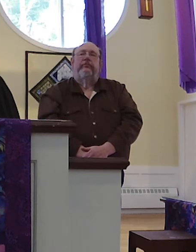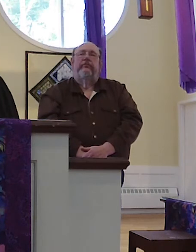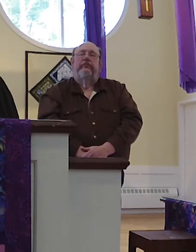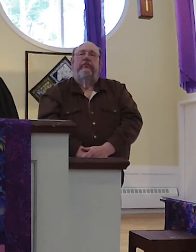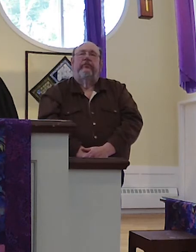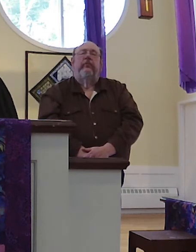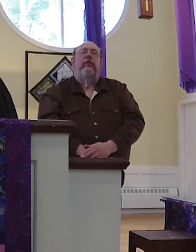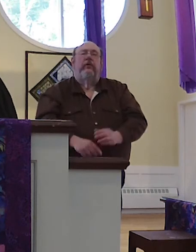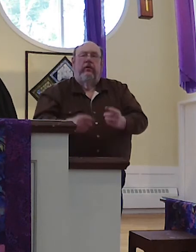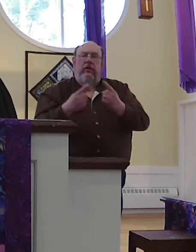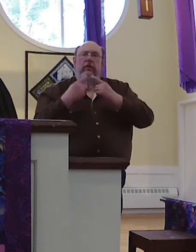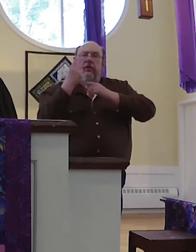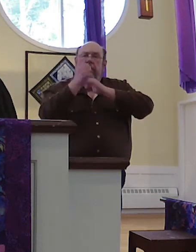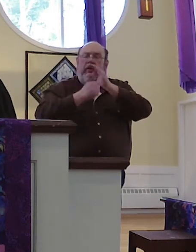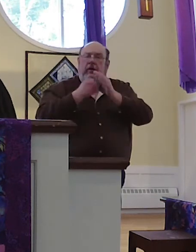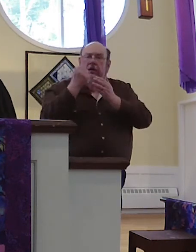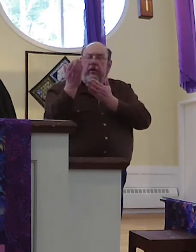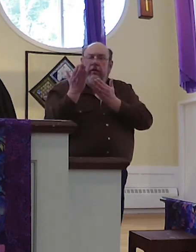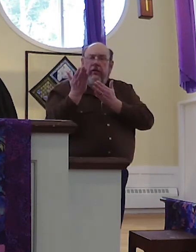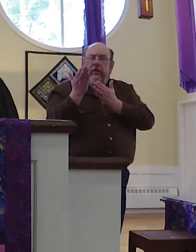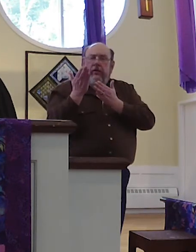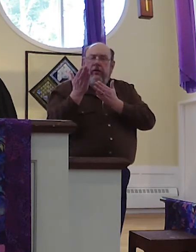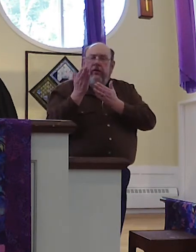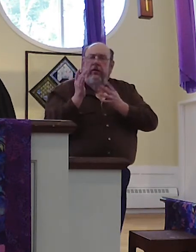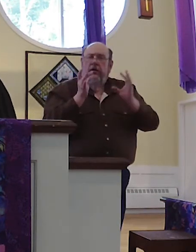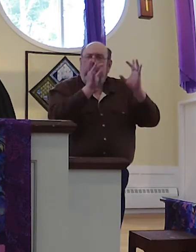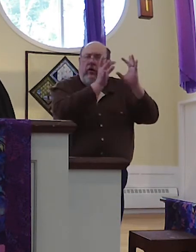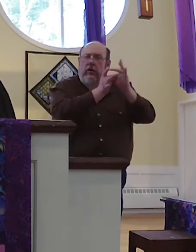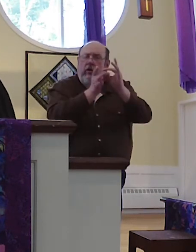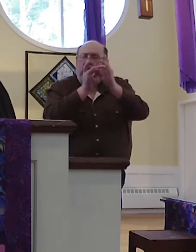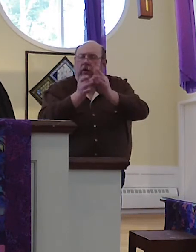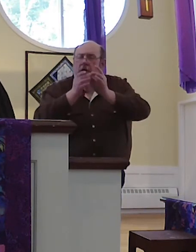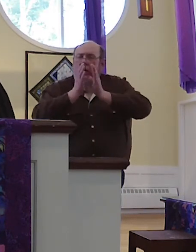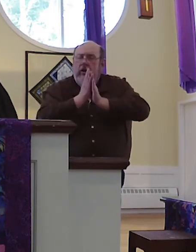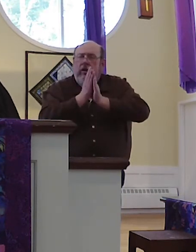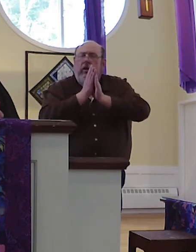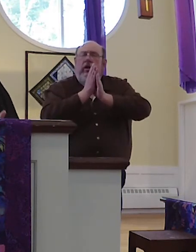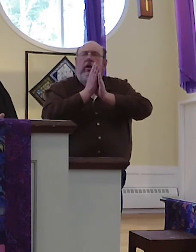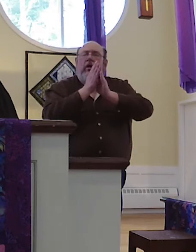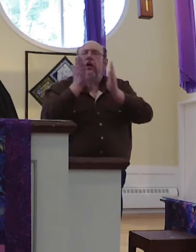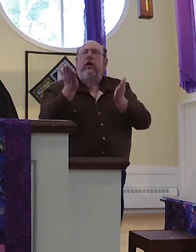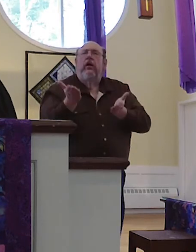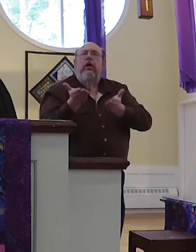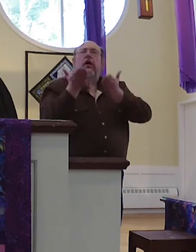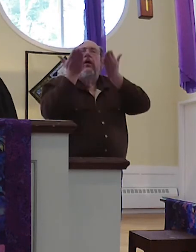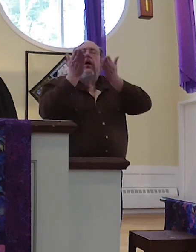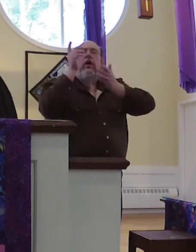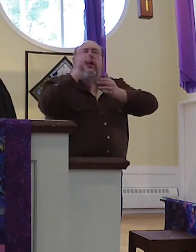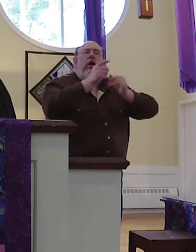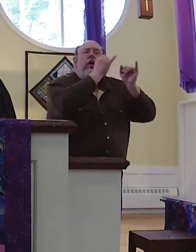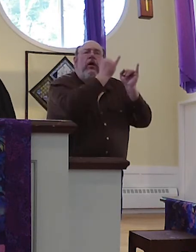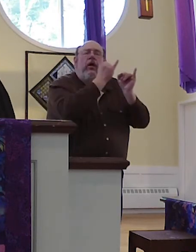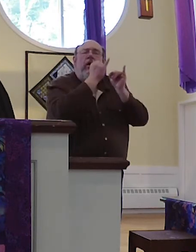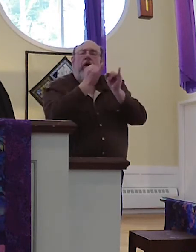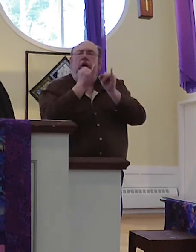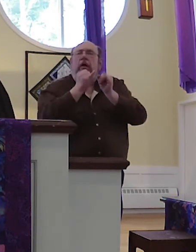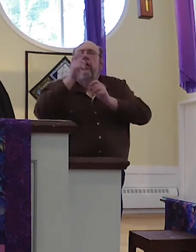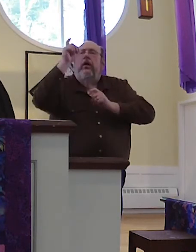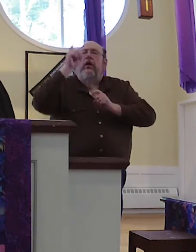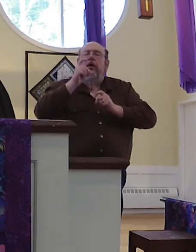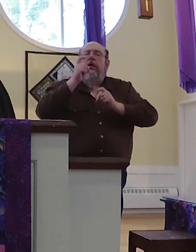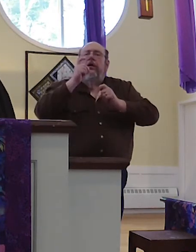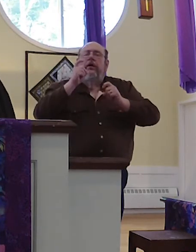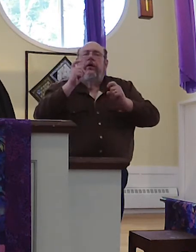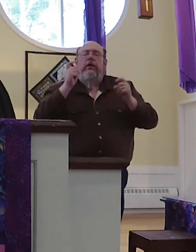We come to the time in our service where we join together in prayer to lift up our needs individually and our needs as a